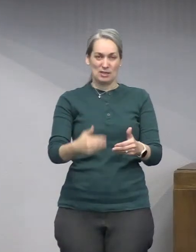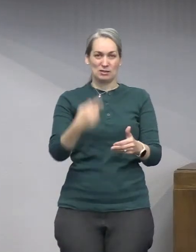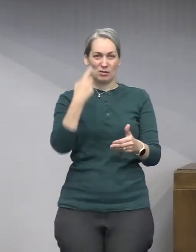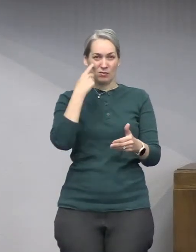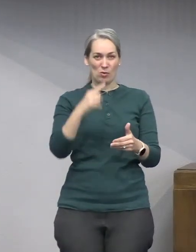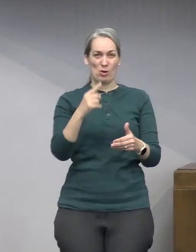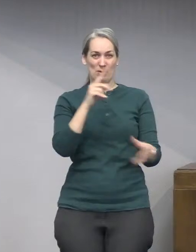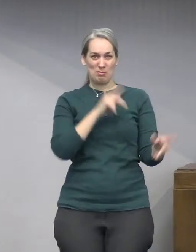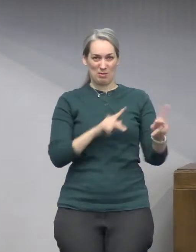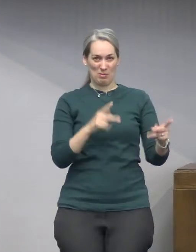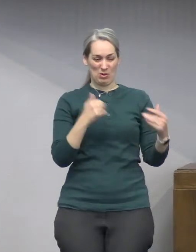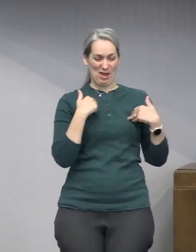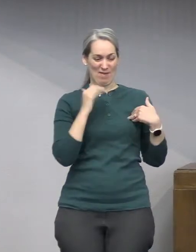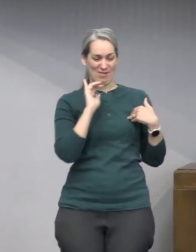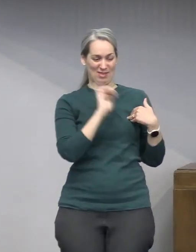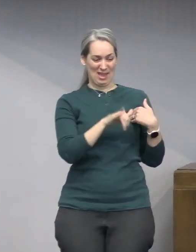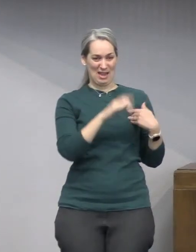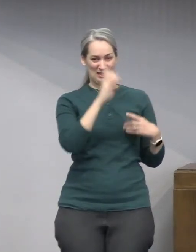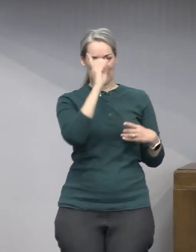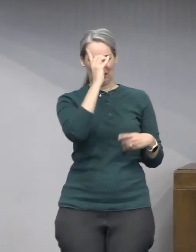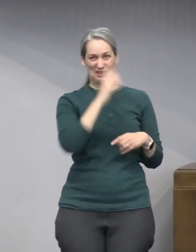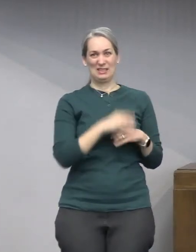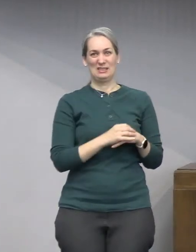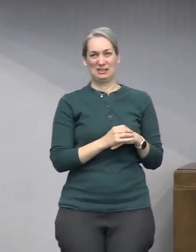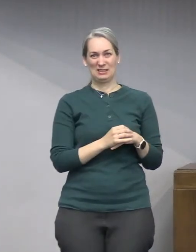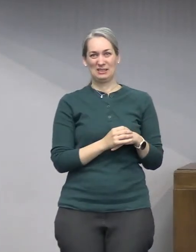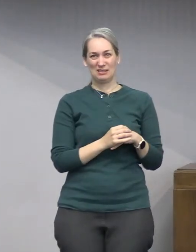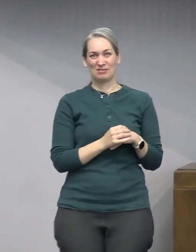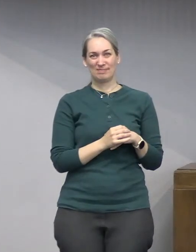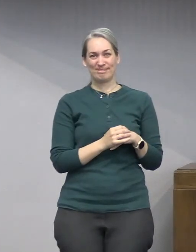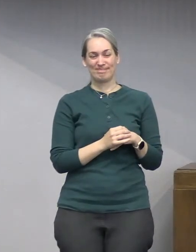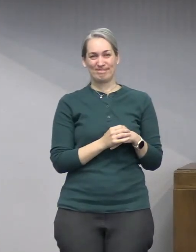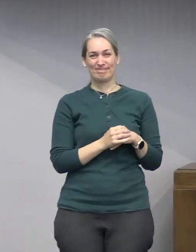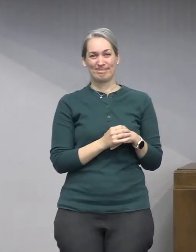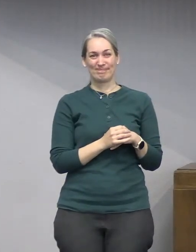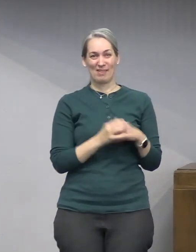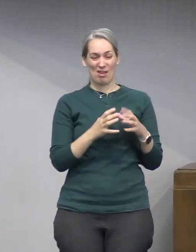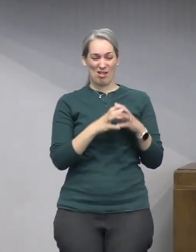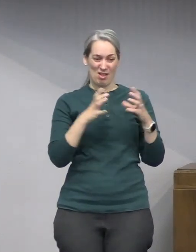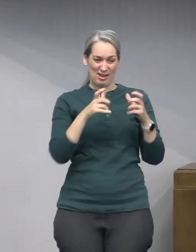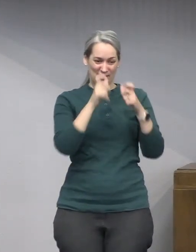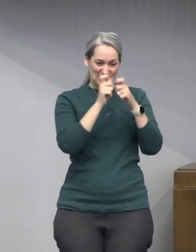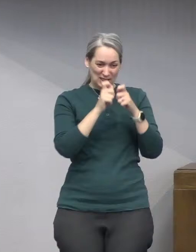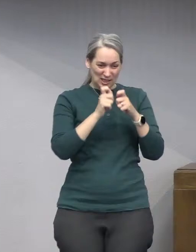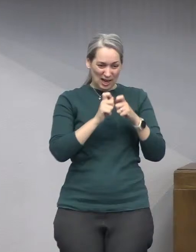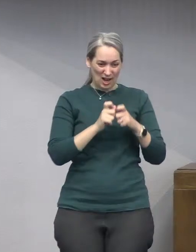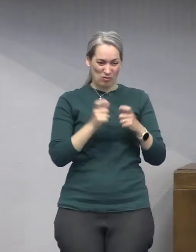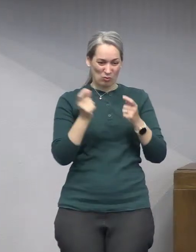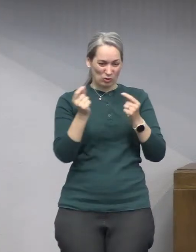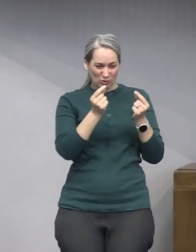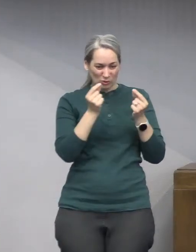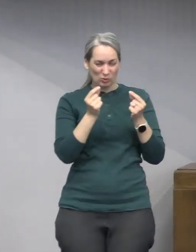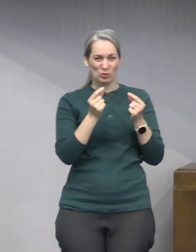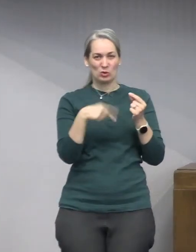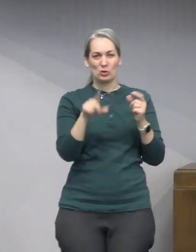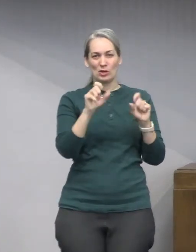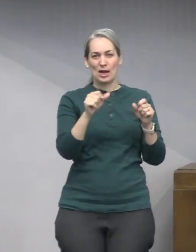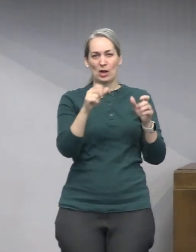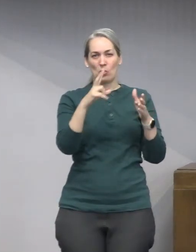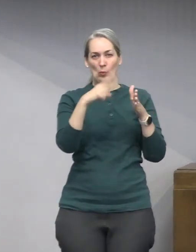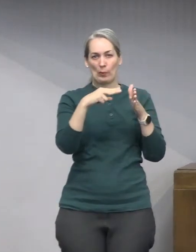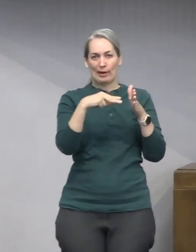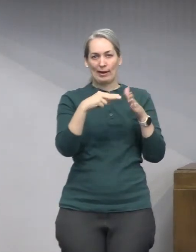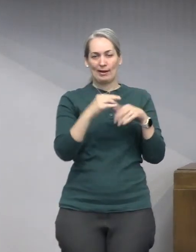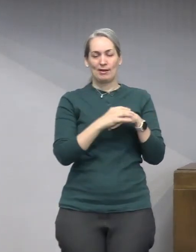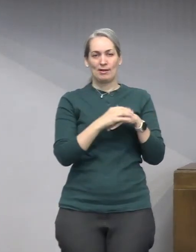for people with this type of condition. There's a lot of detail there, and you can read that at some point.